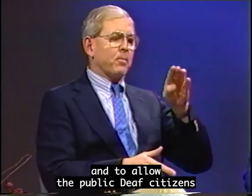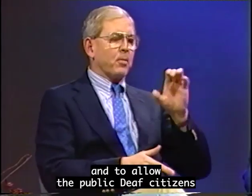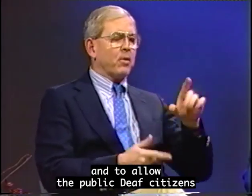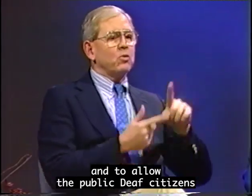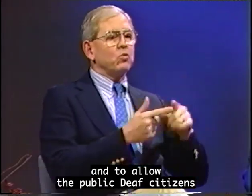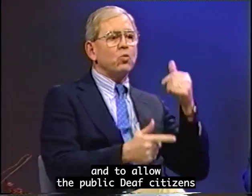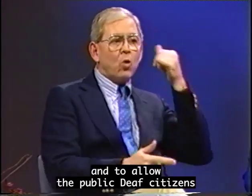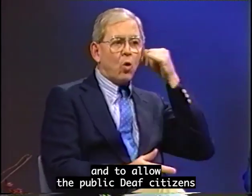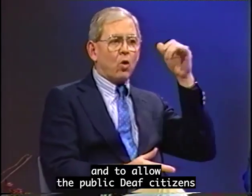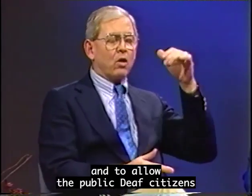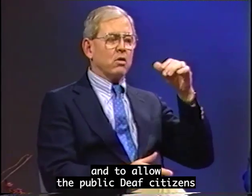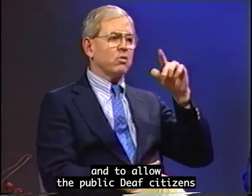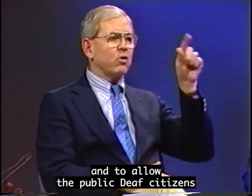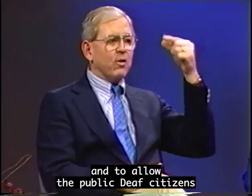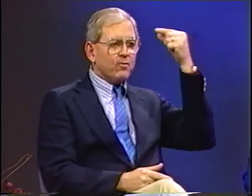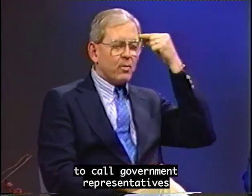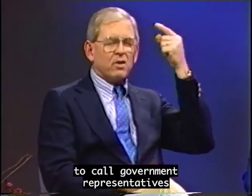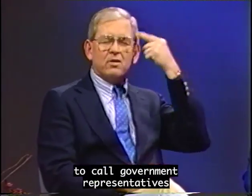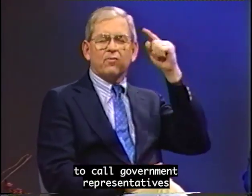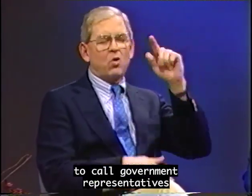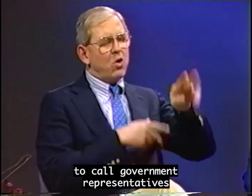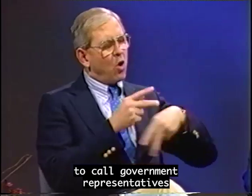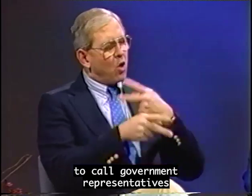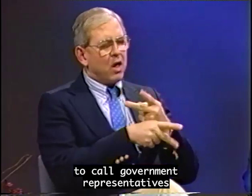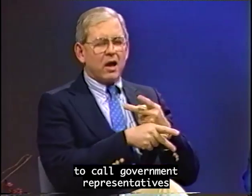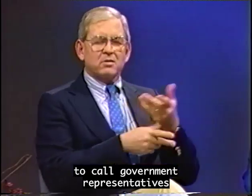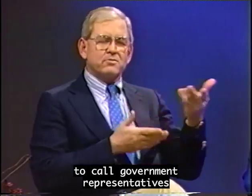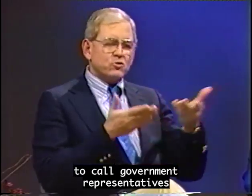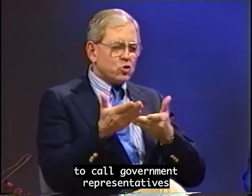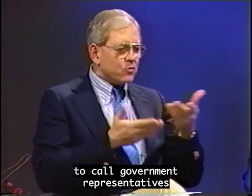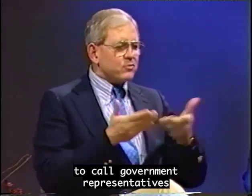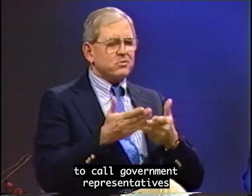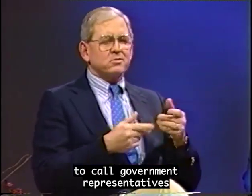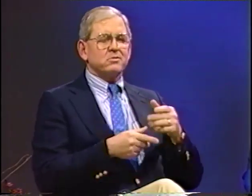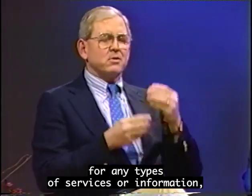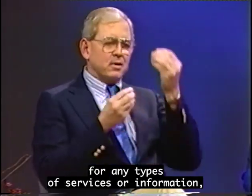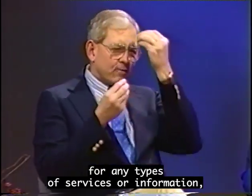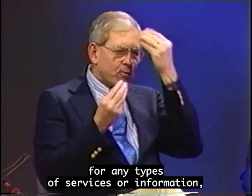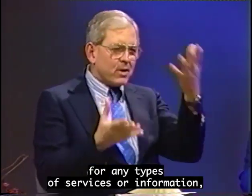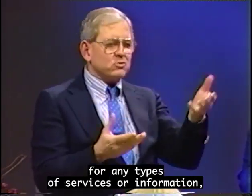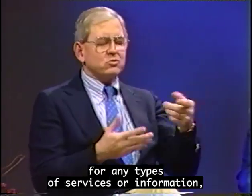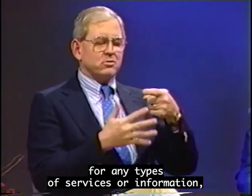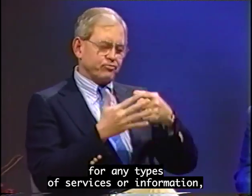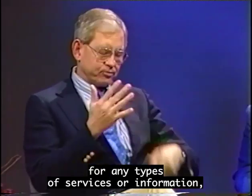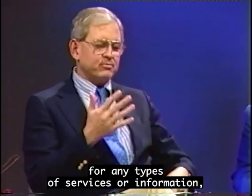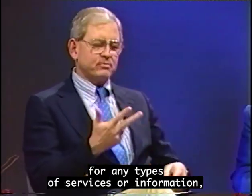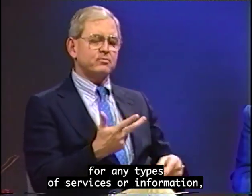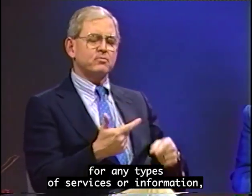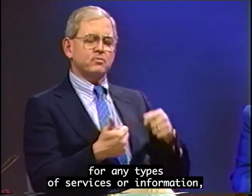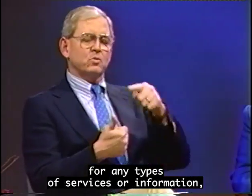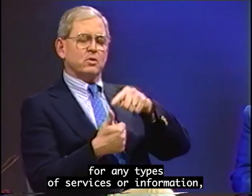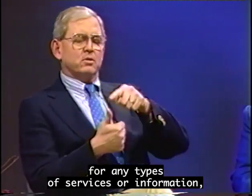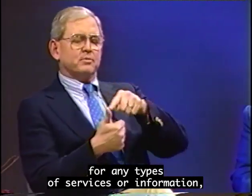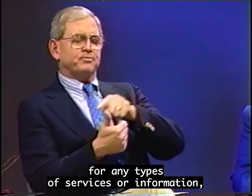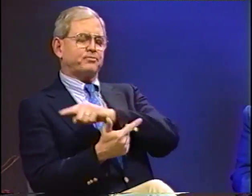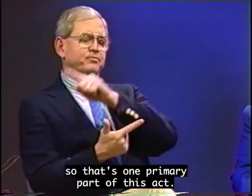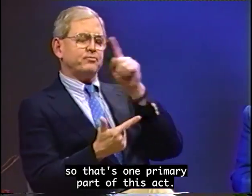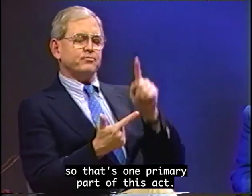public, deaf citizens, to call government representatives for any types of services or information. So that's